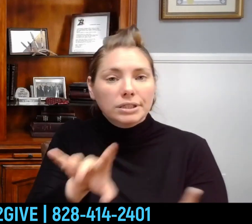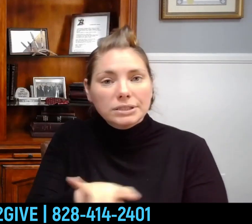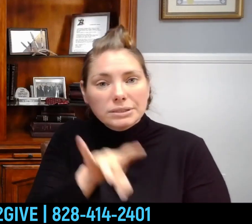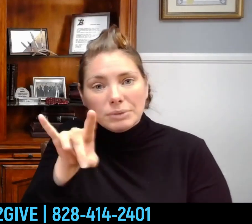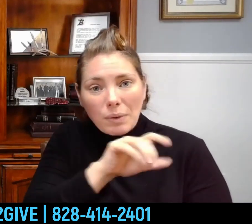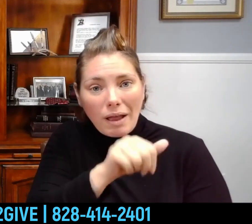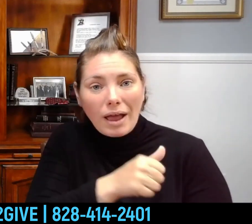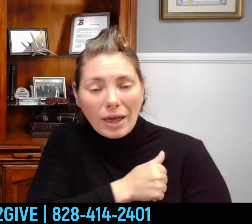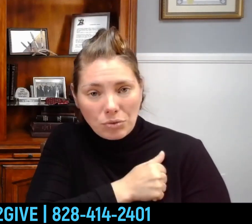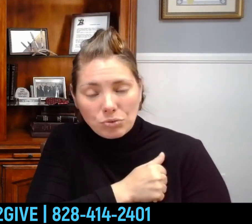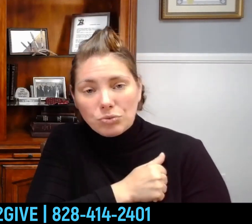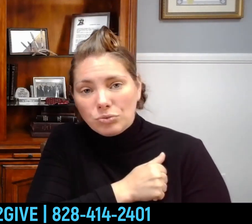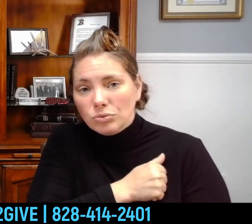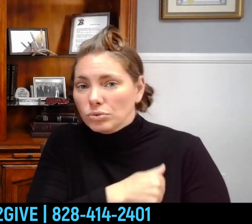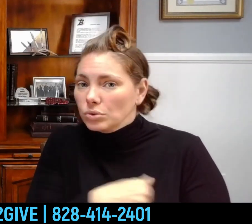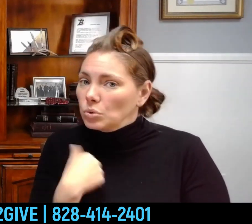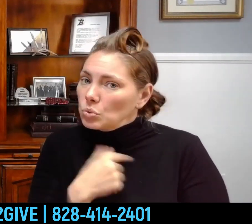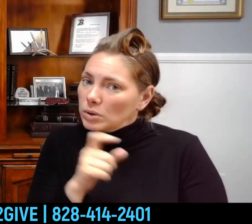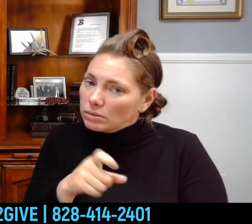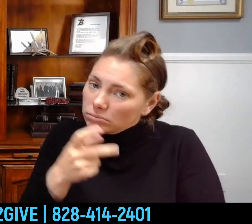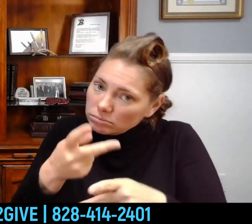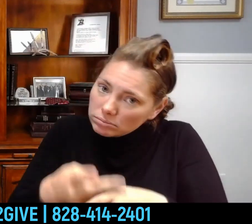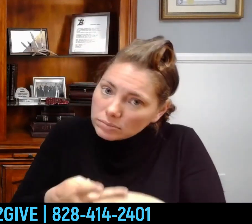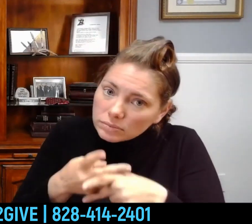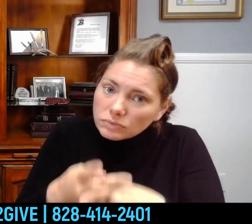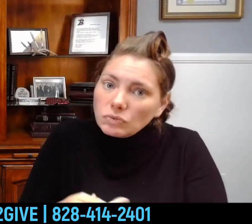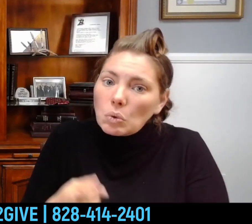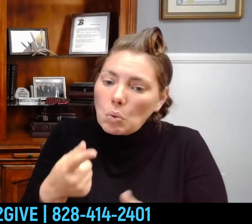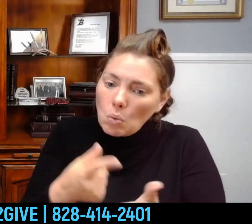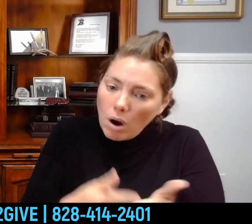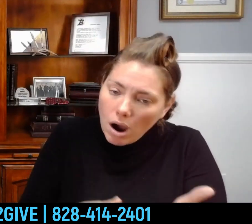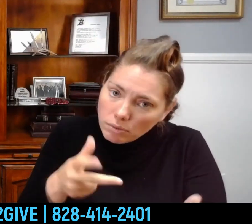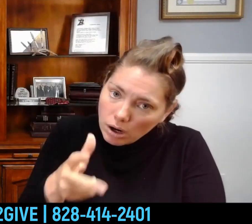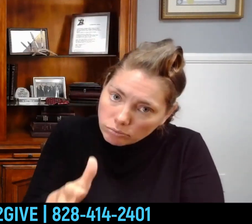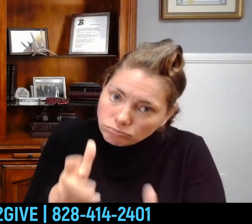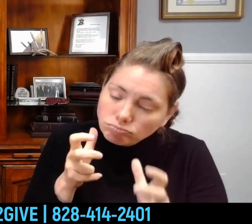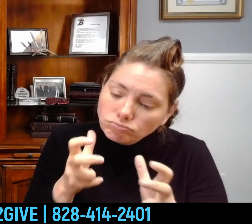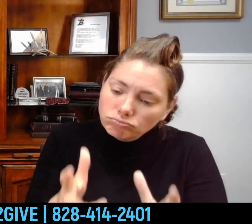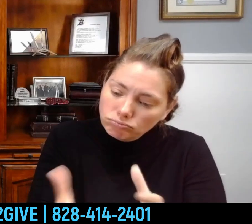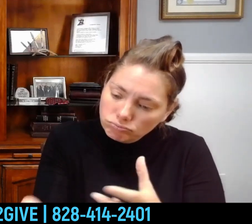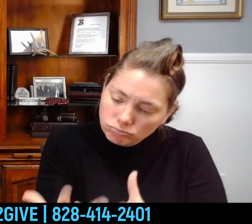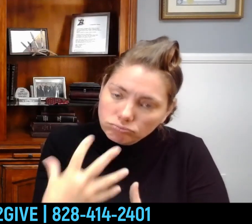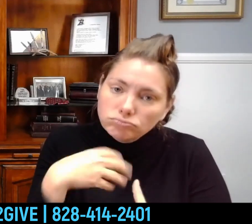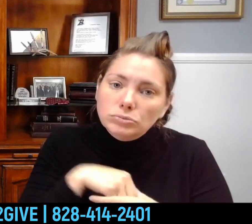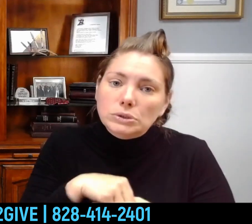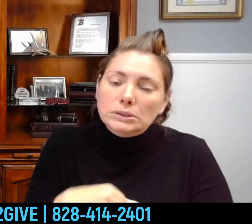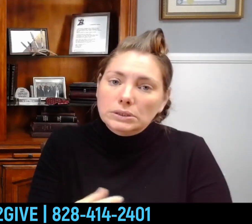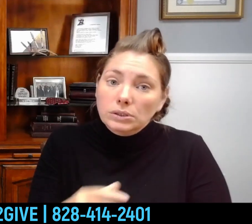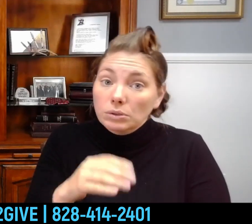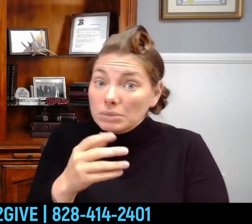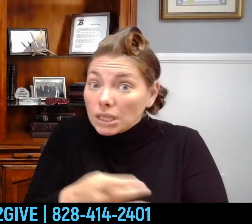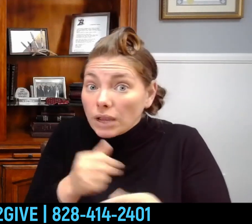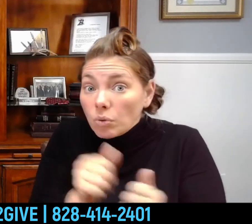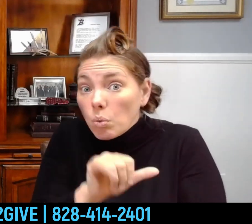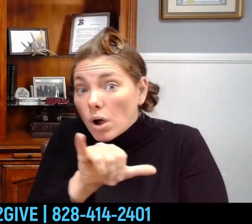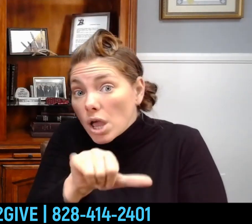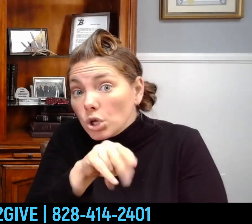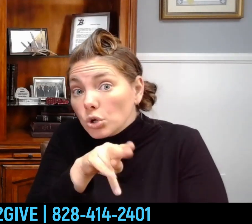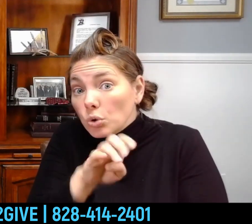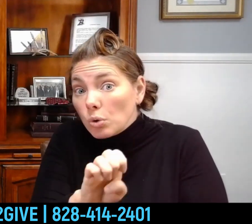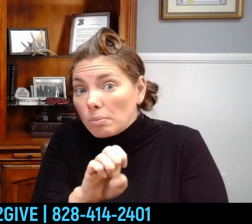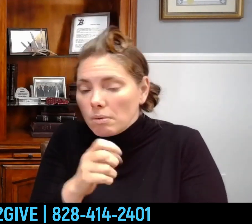get a hold of you. We need to be very careful about what we're putting in. We need to be very careful about YouTube. We need to